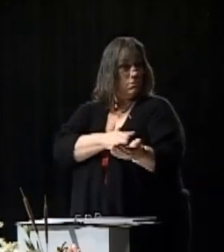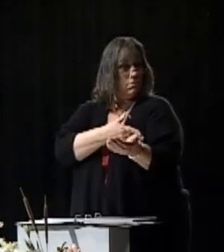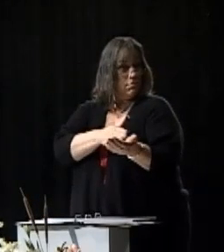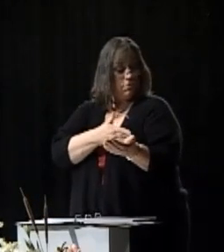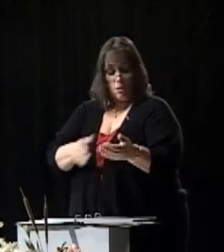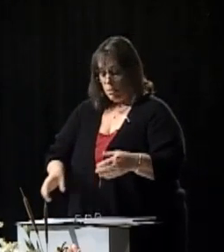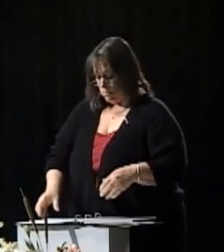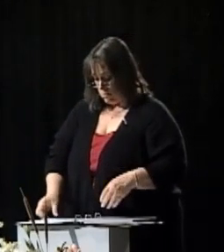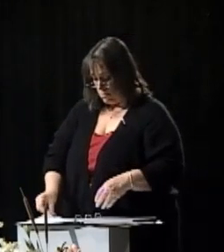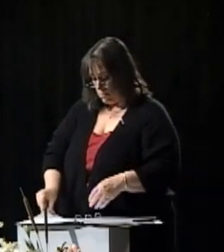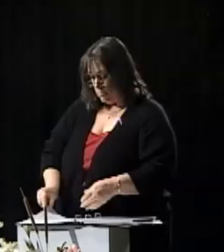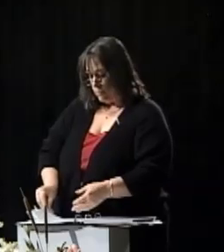Okay.